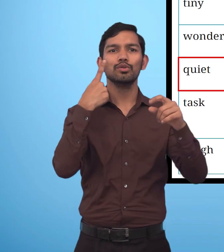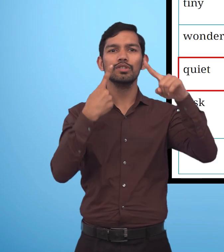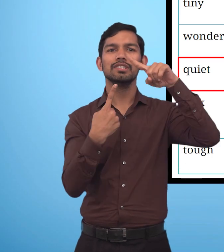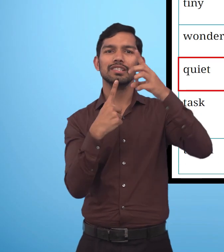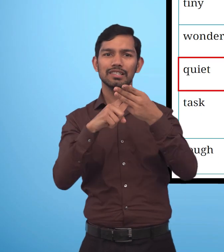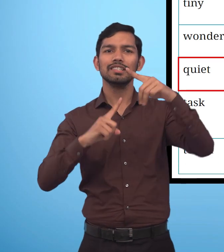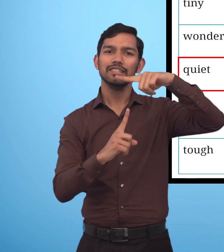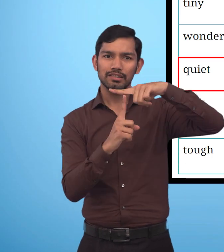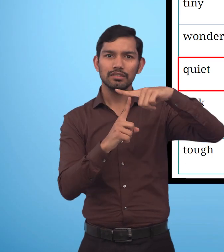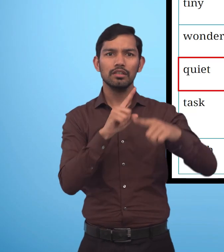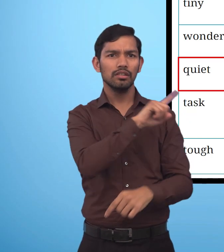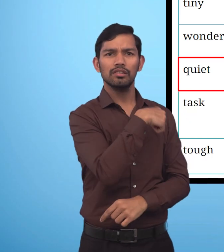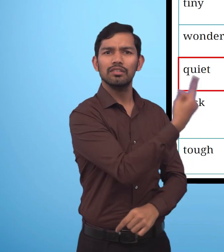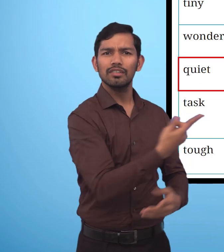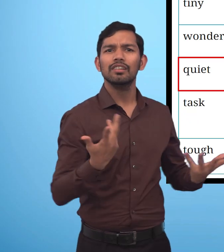Quiet.